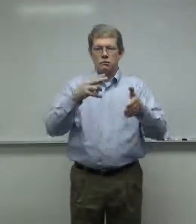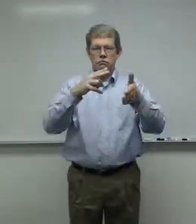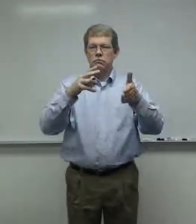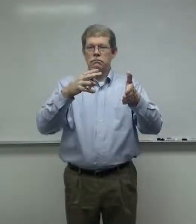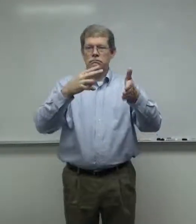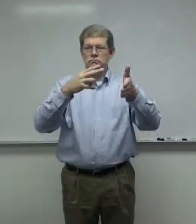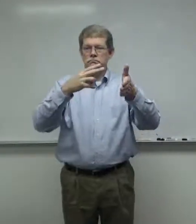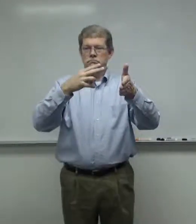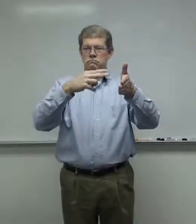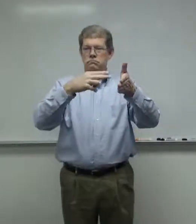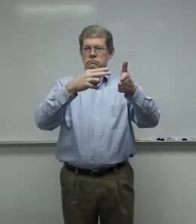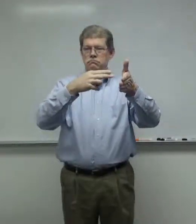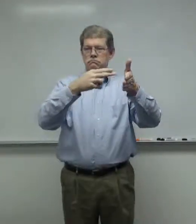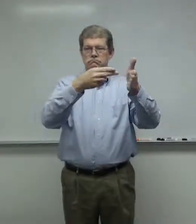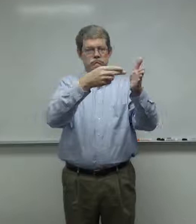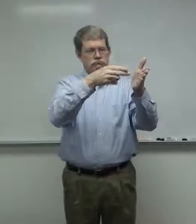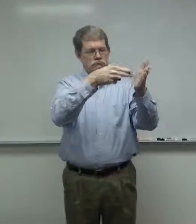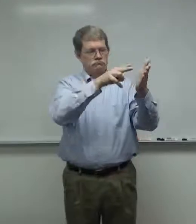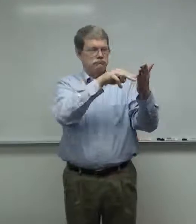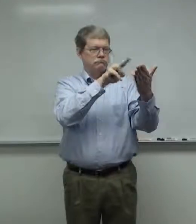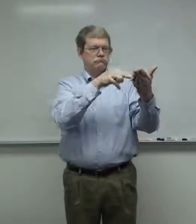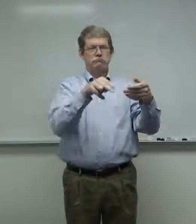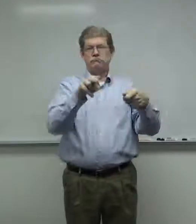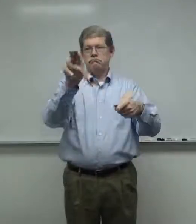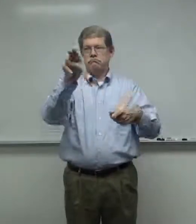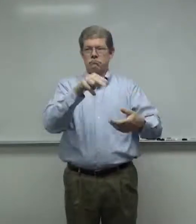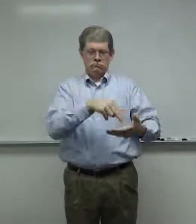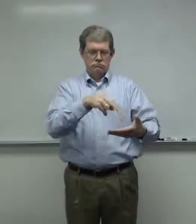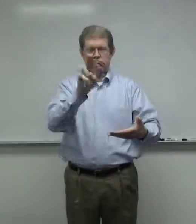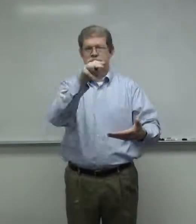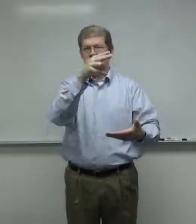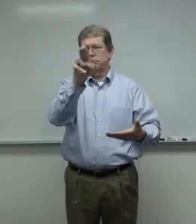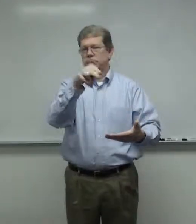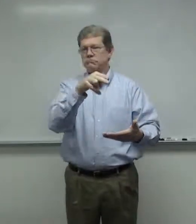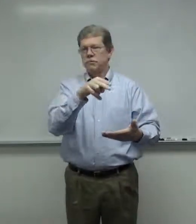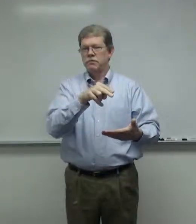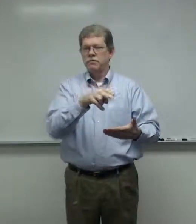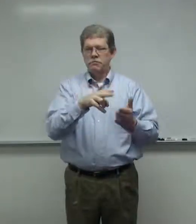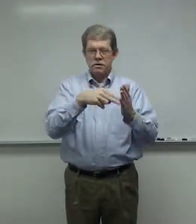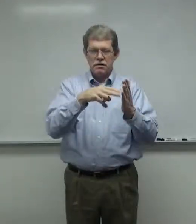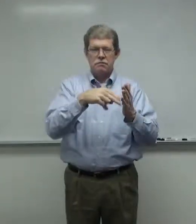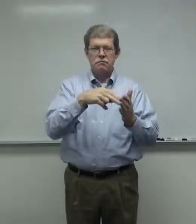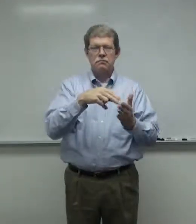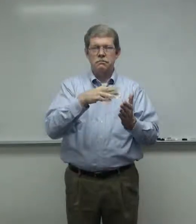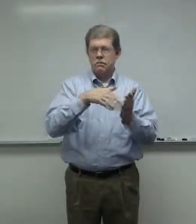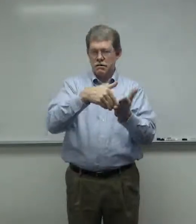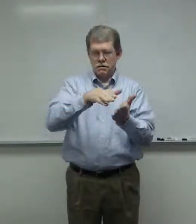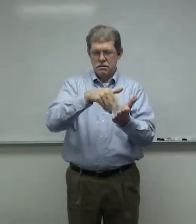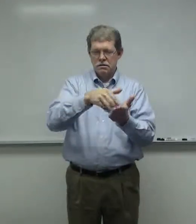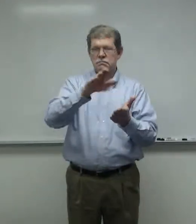And then there's also artist painting, the little paintbrush.